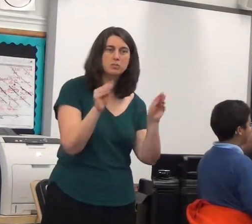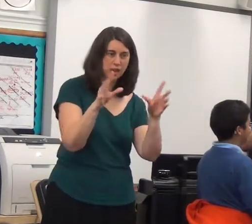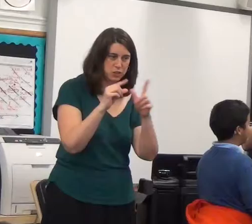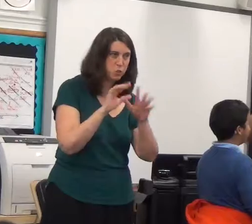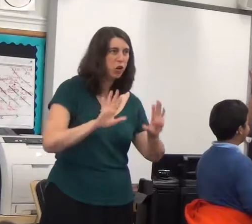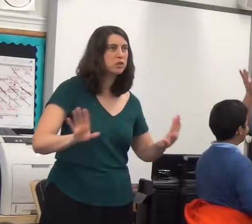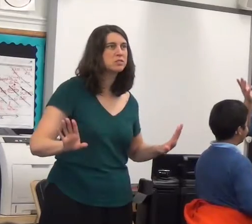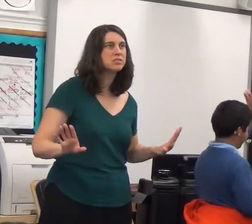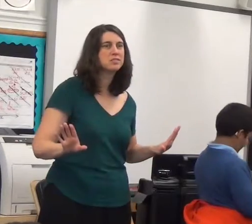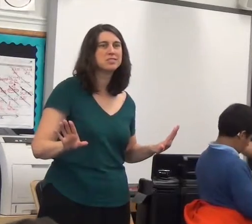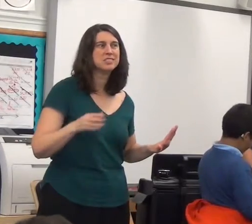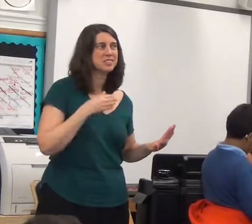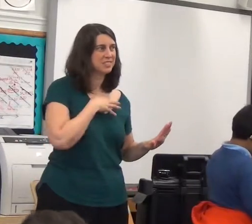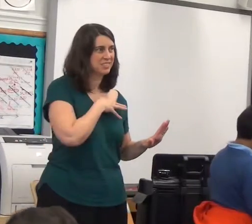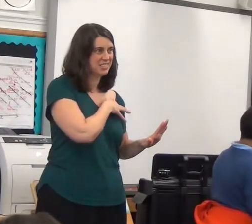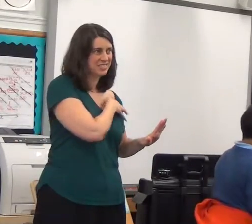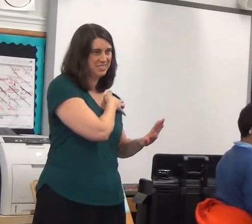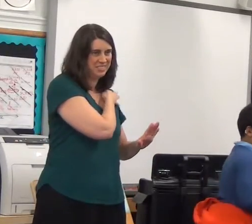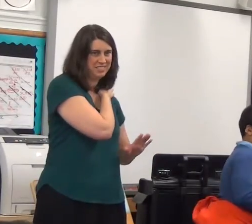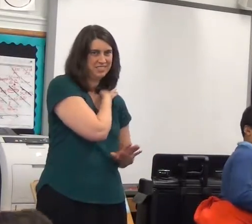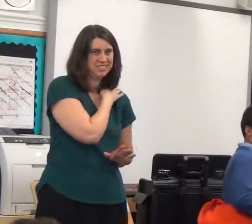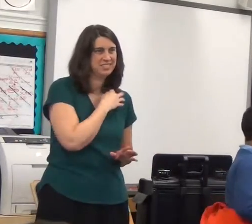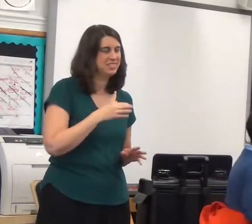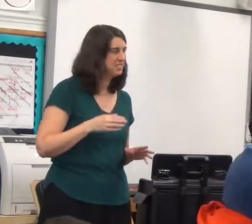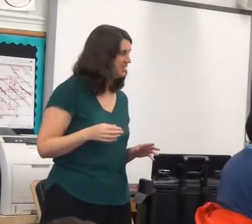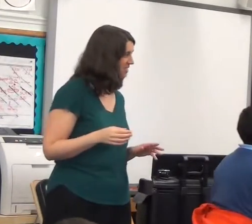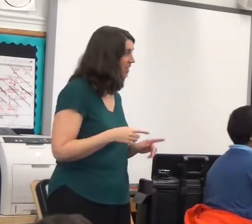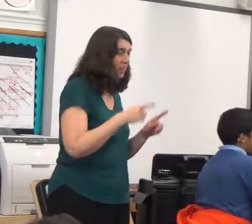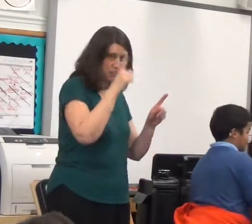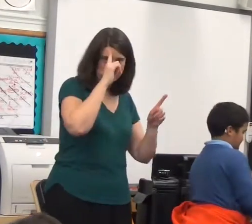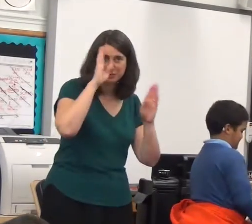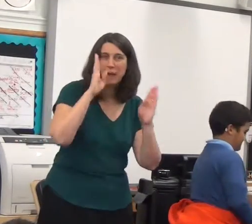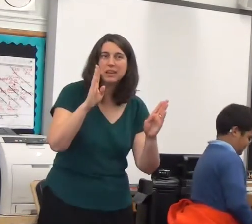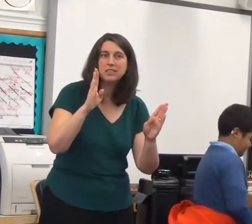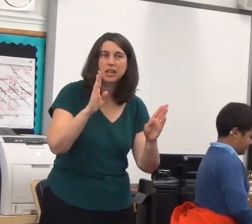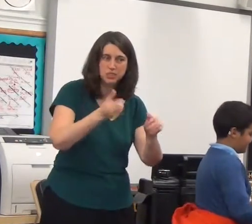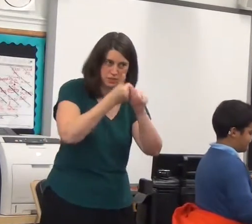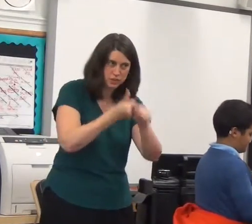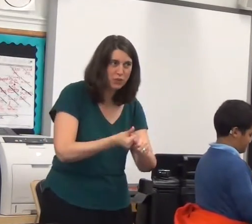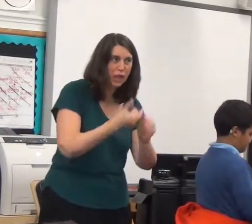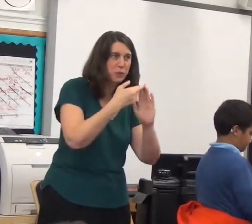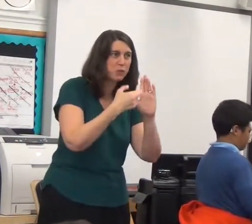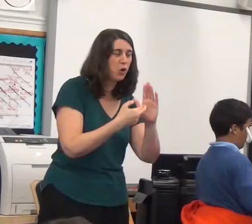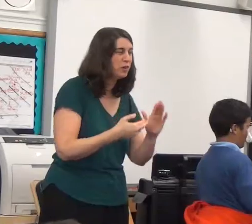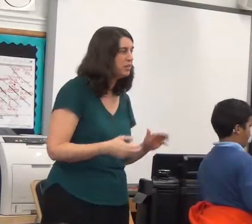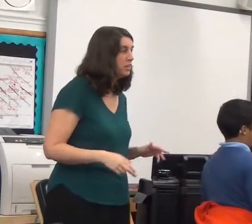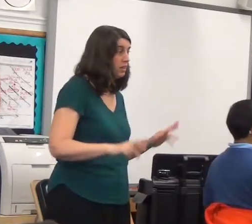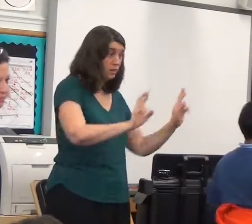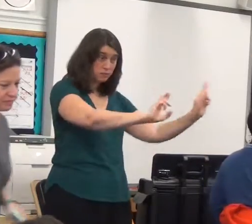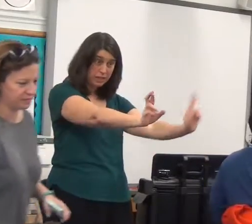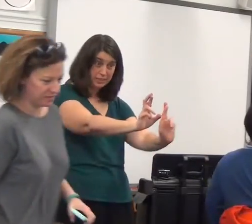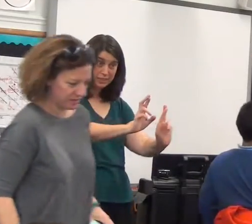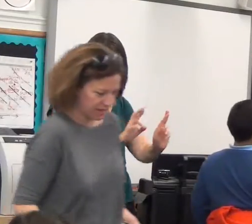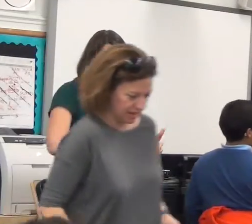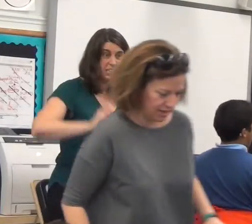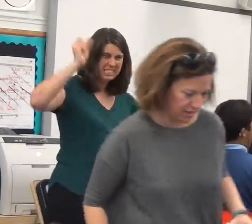We're going to say the magic words. She's paying attention. All right, on the count of three, is everyone ready?